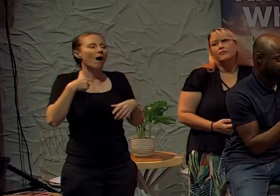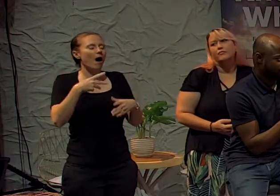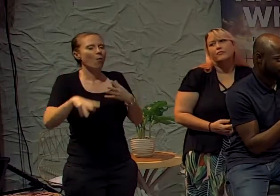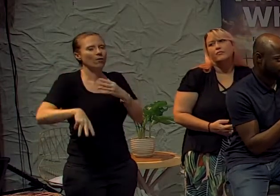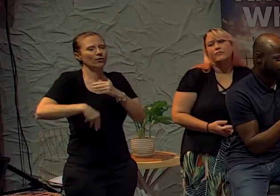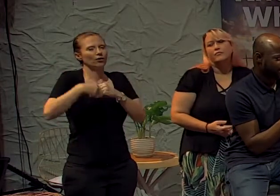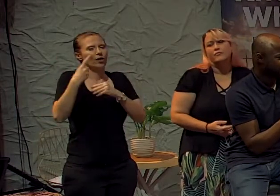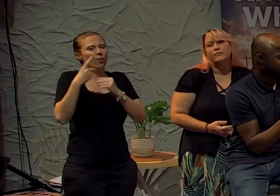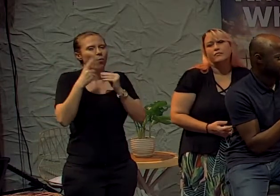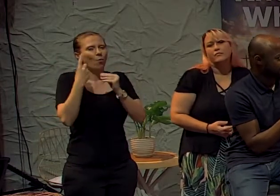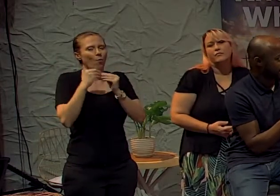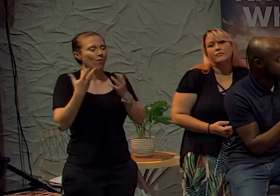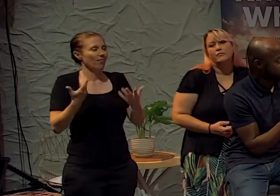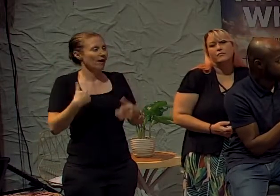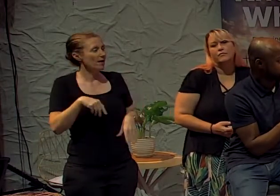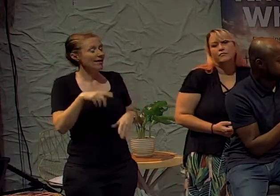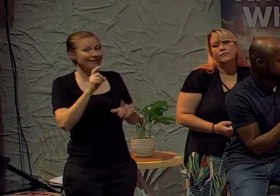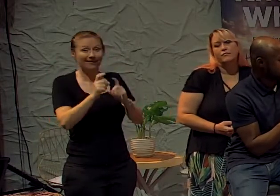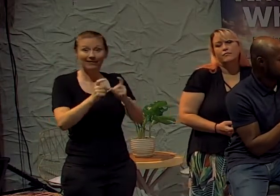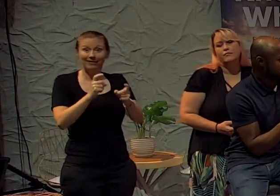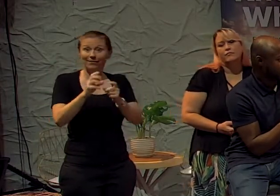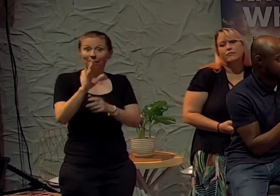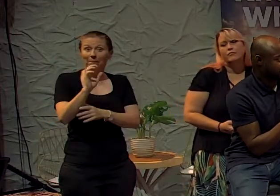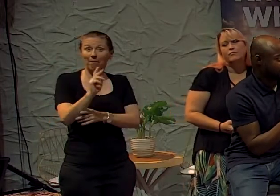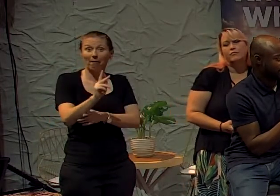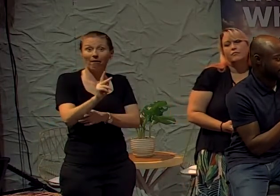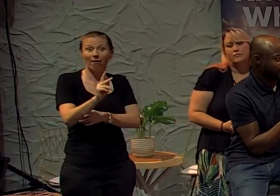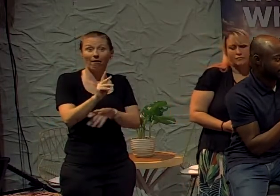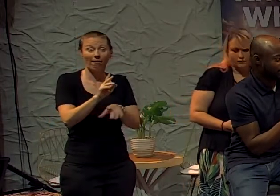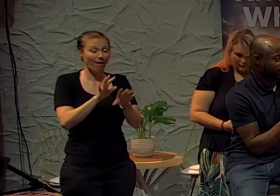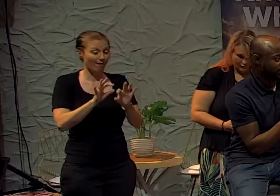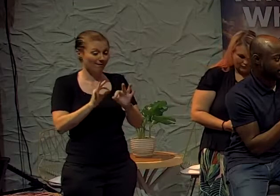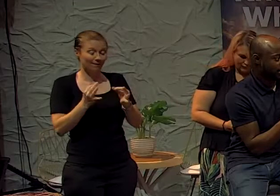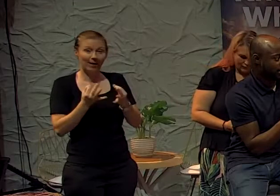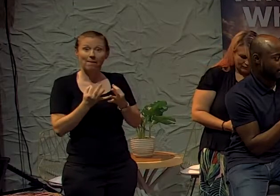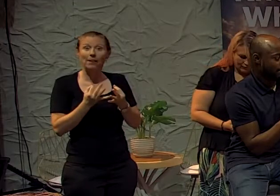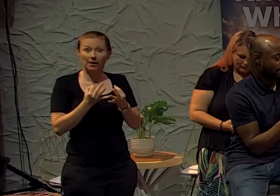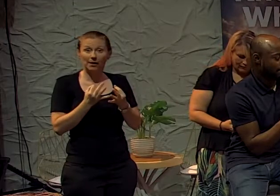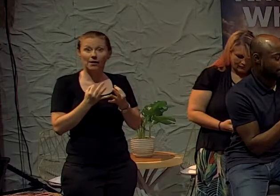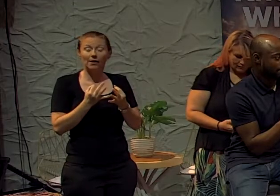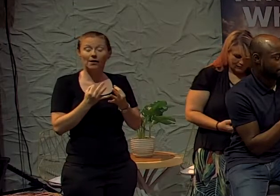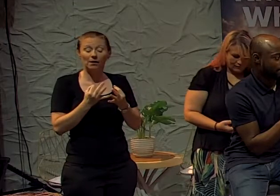but that giving back, I think as a family,